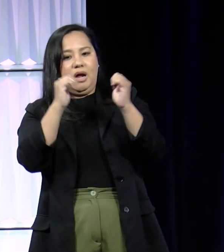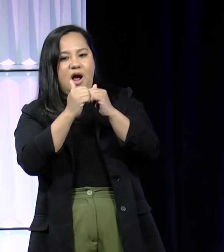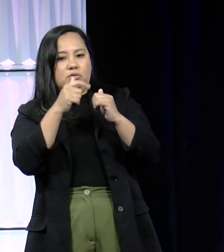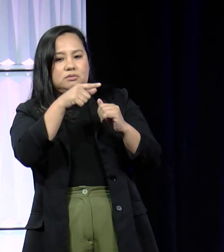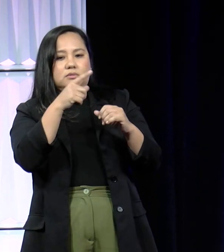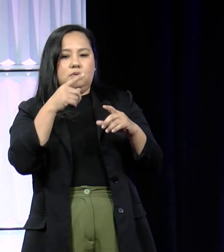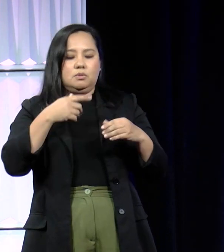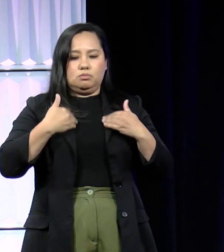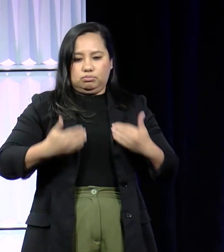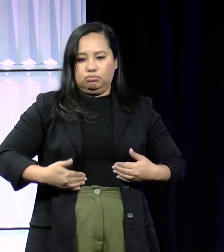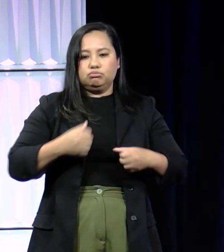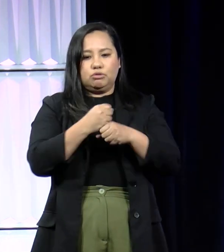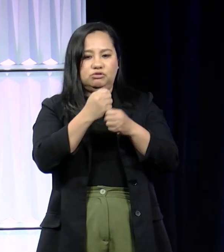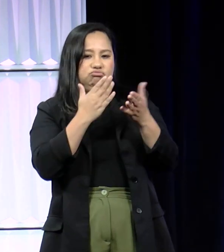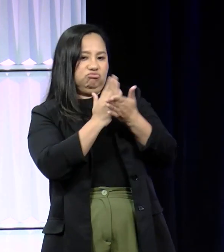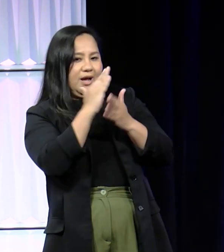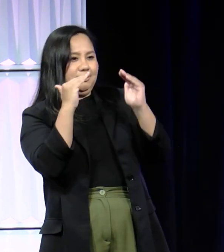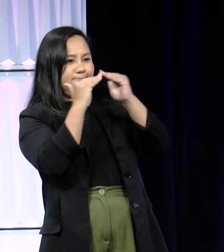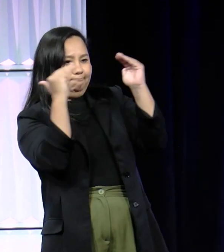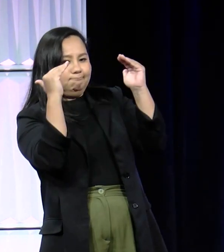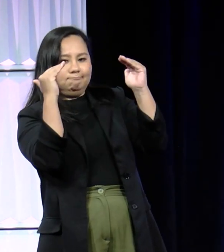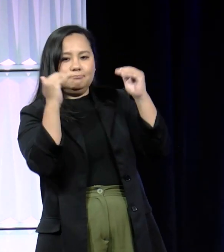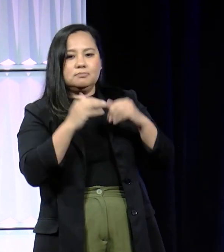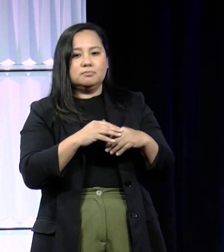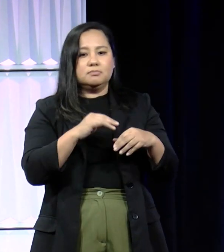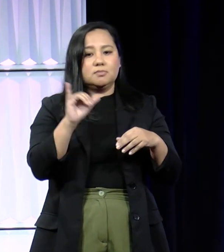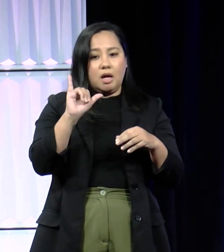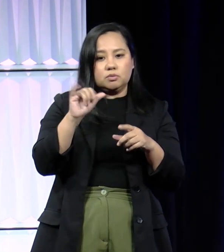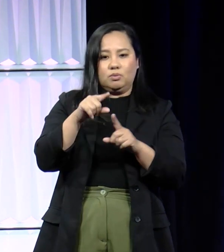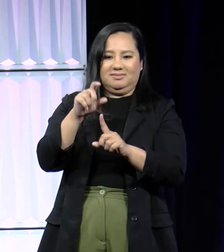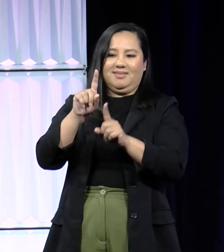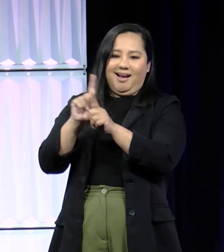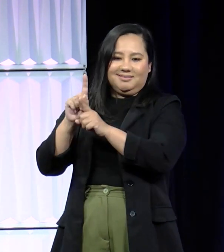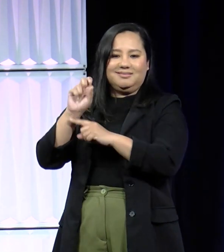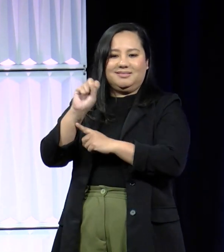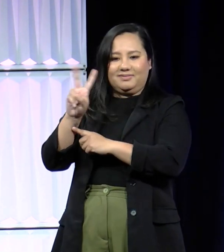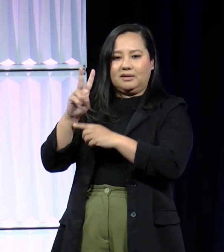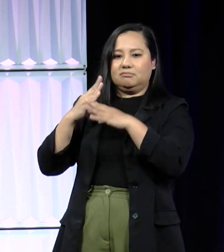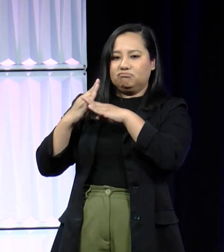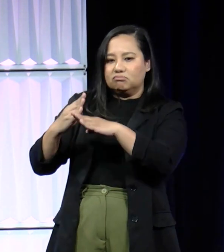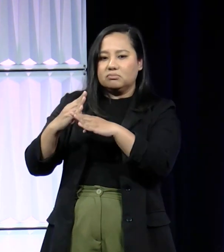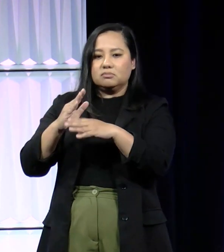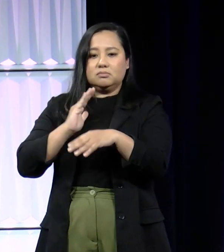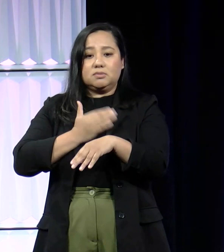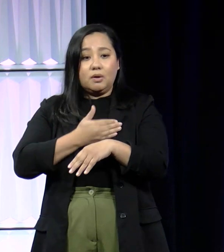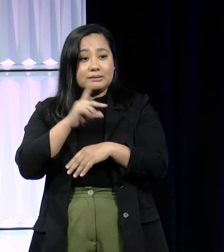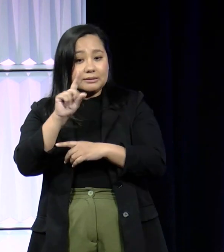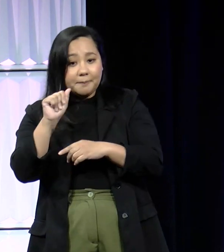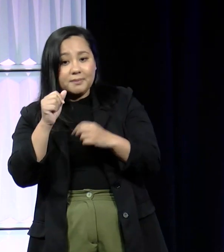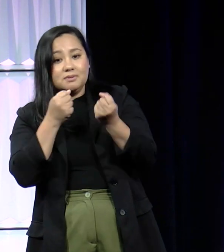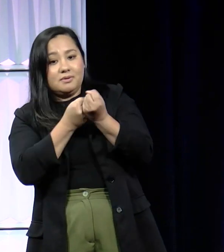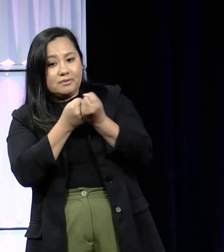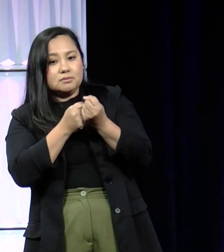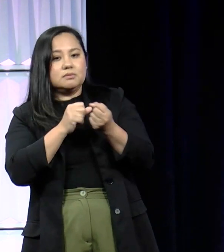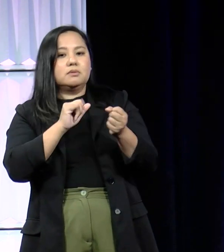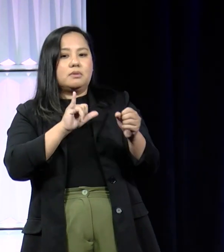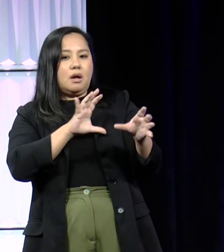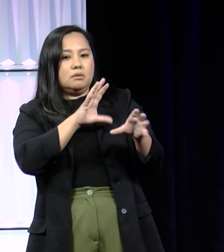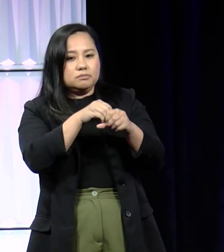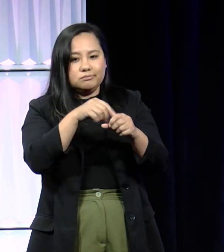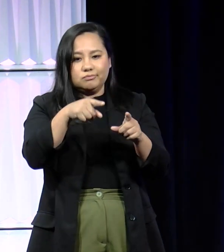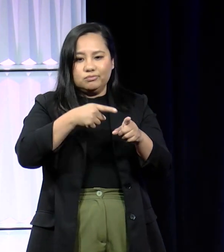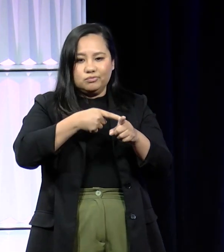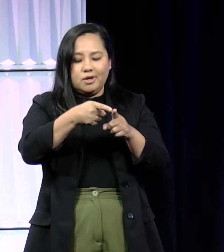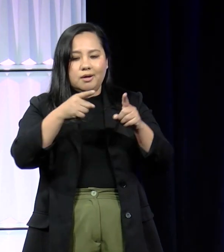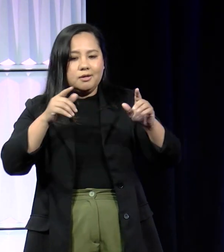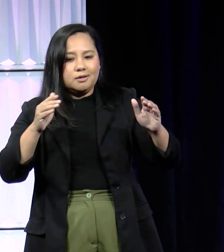violence prevention, and our disability advocacy and inclusion track elevates the importance of how we can better